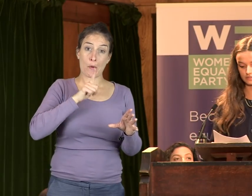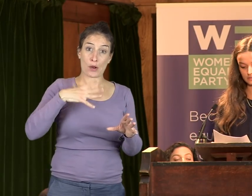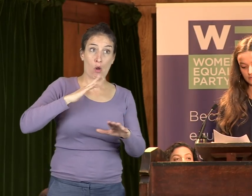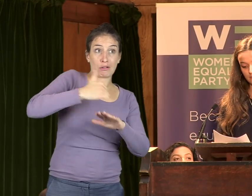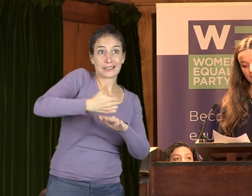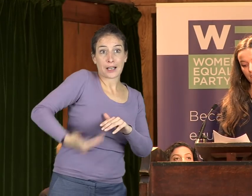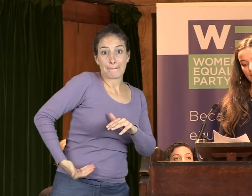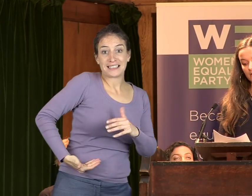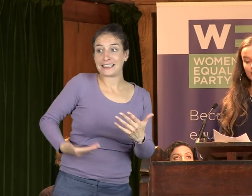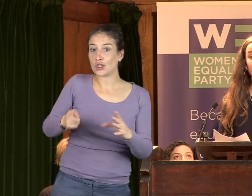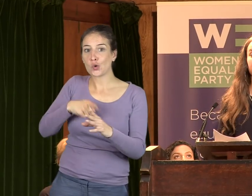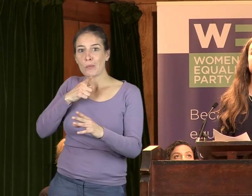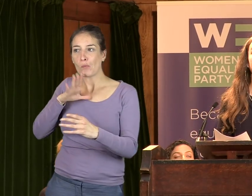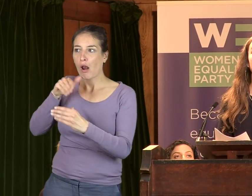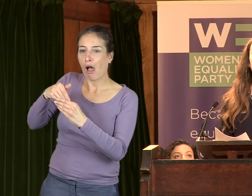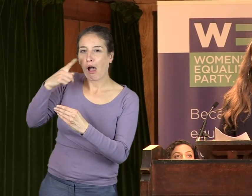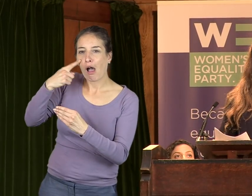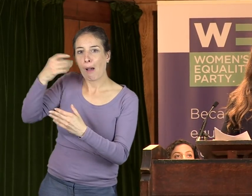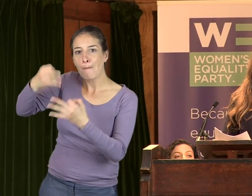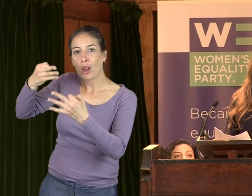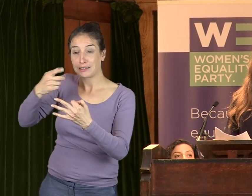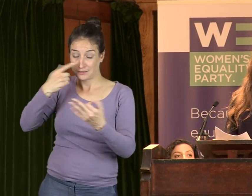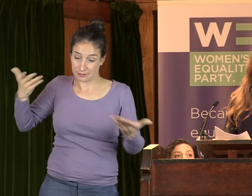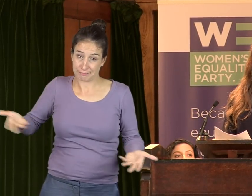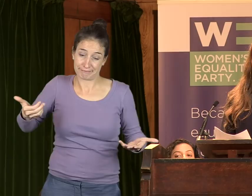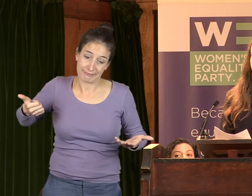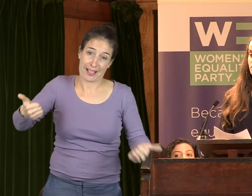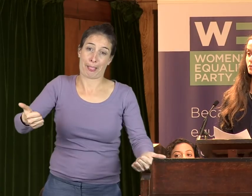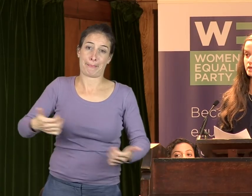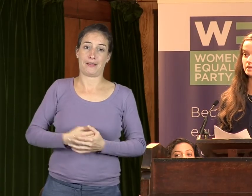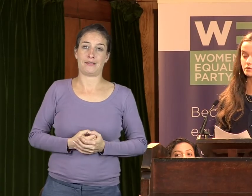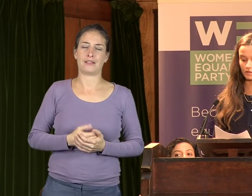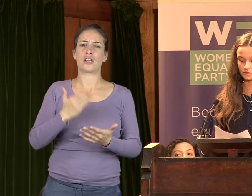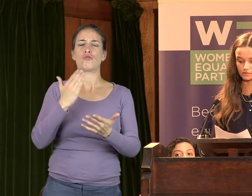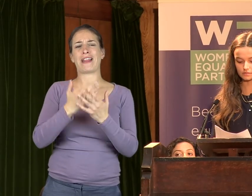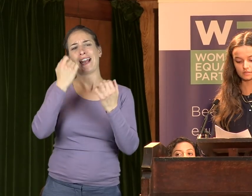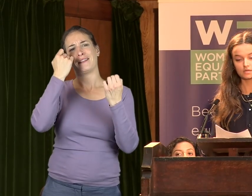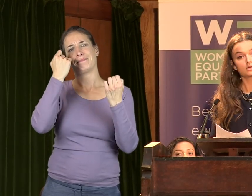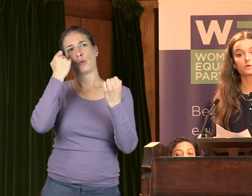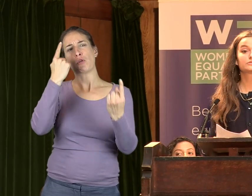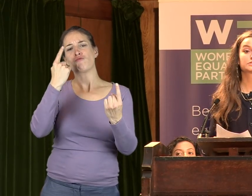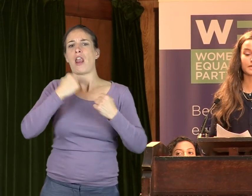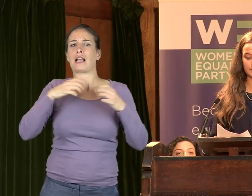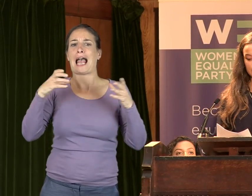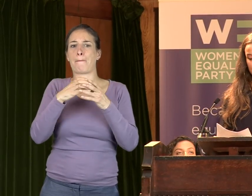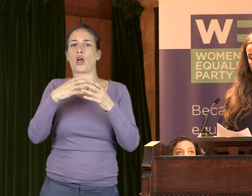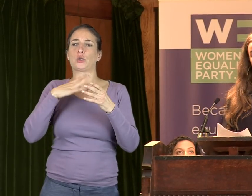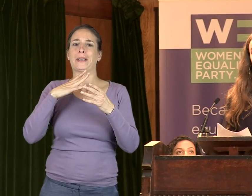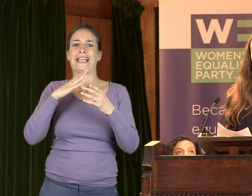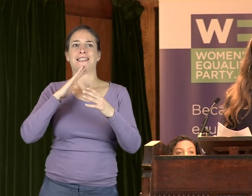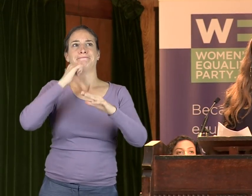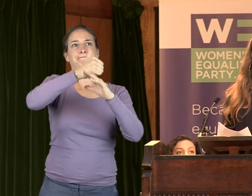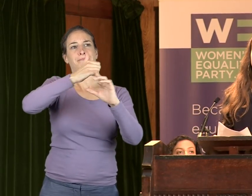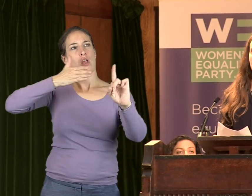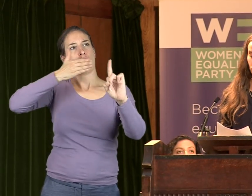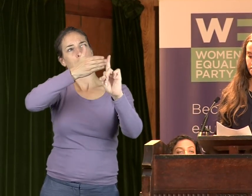into politics. As a party, we've decided to achieve our goals, we need quotas. Quotas might be scary,